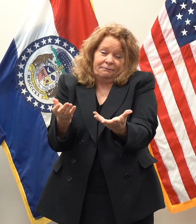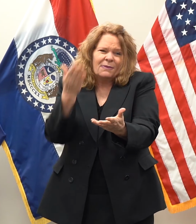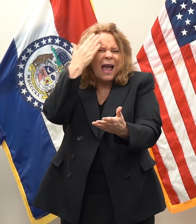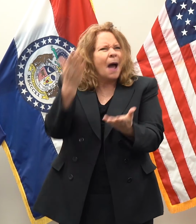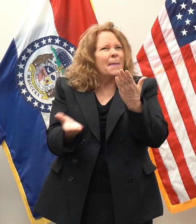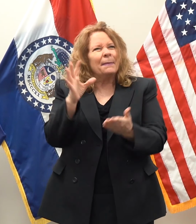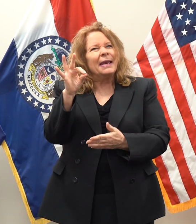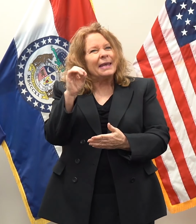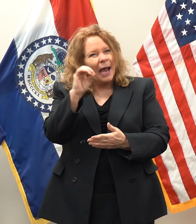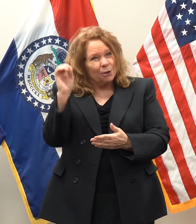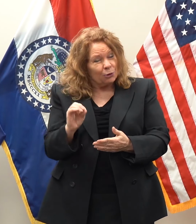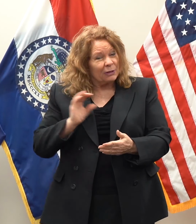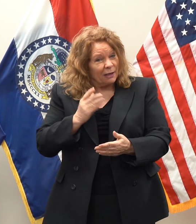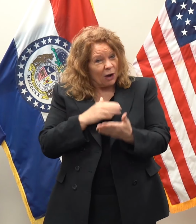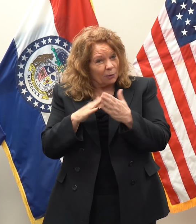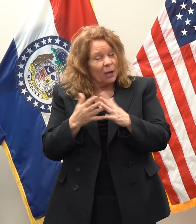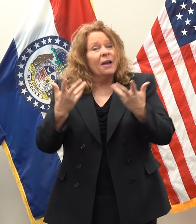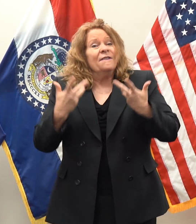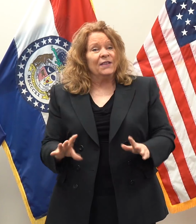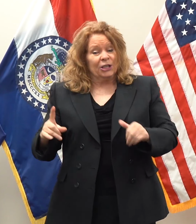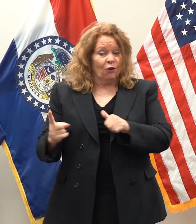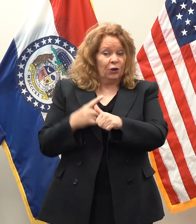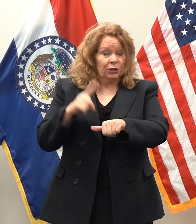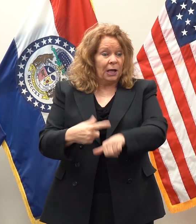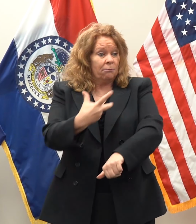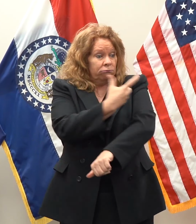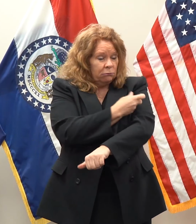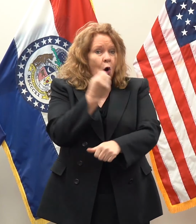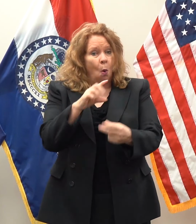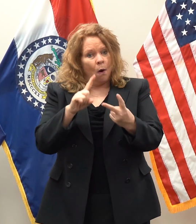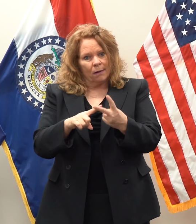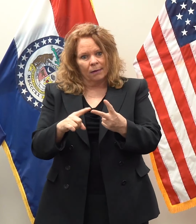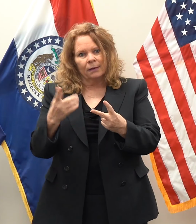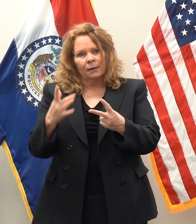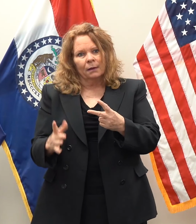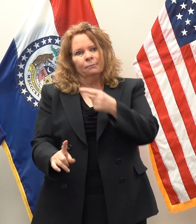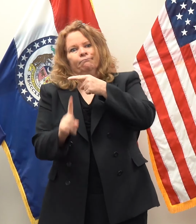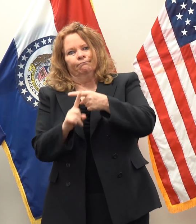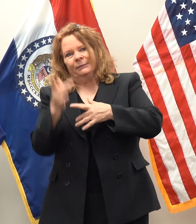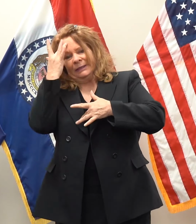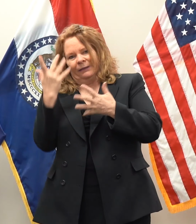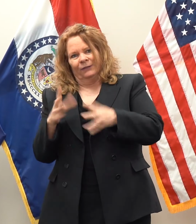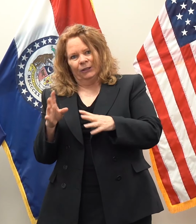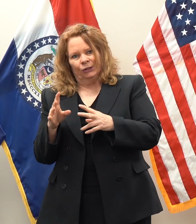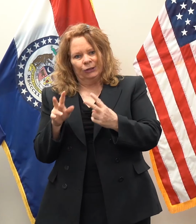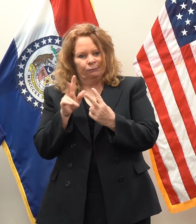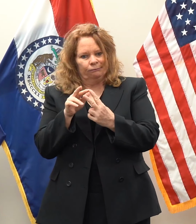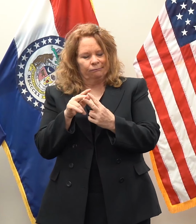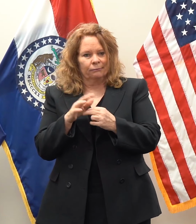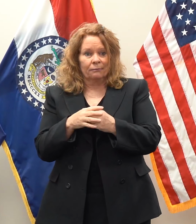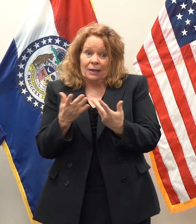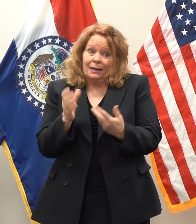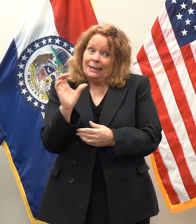of our community has either been originally vaccinated or exposed to the virus. I can't explain the decision-making